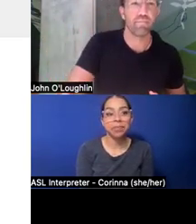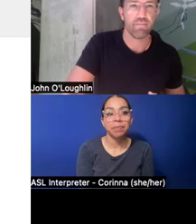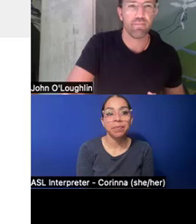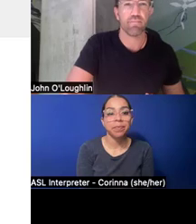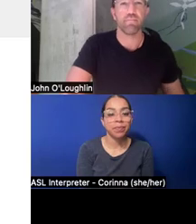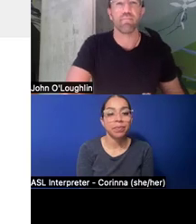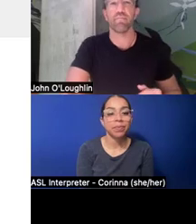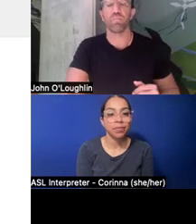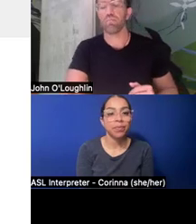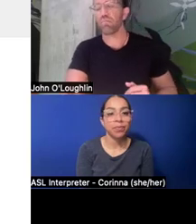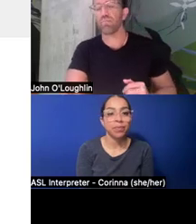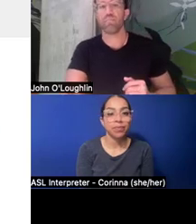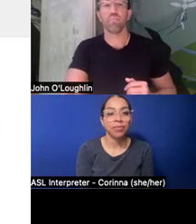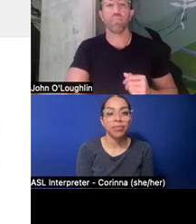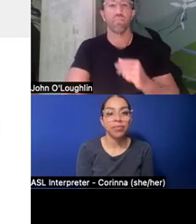right?